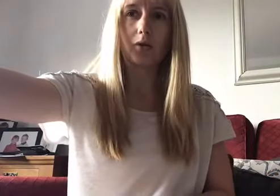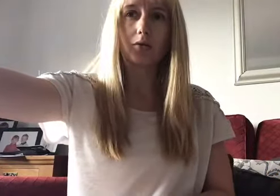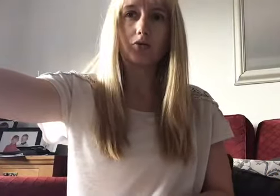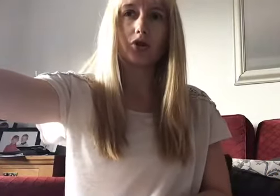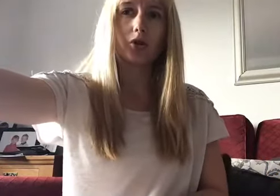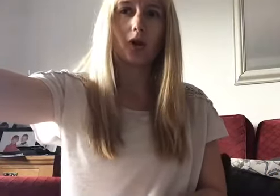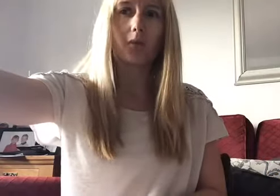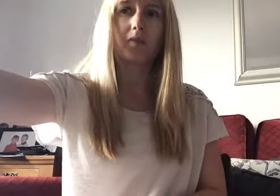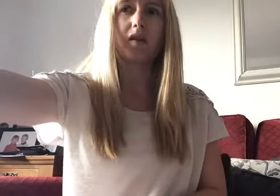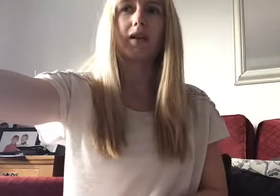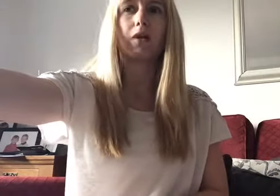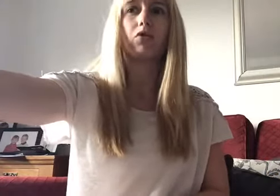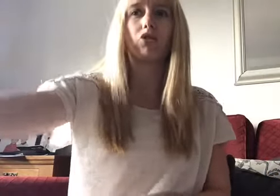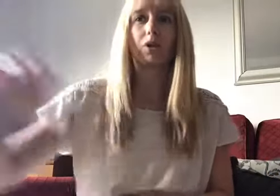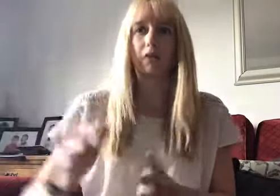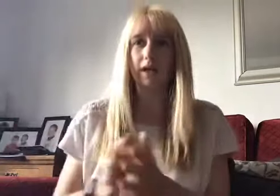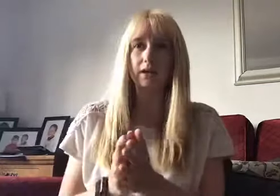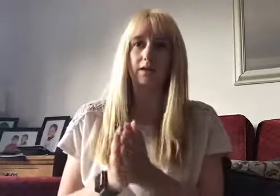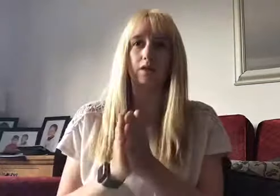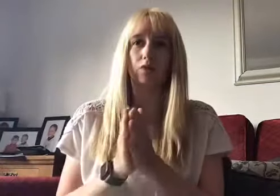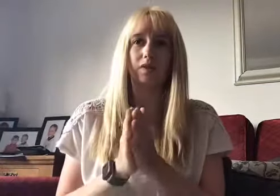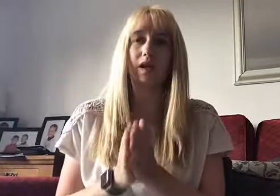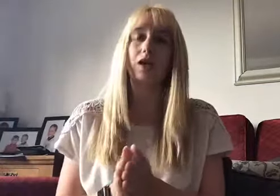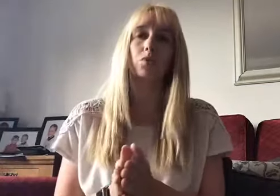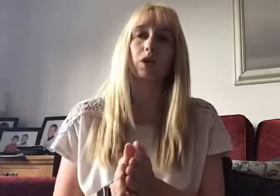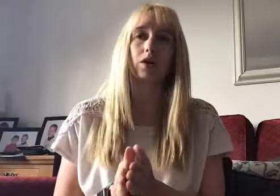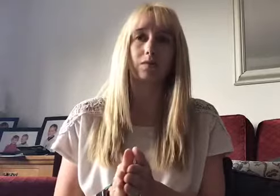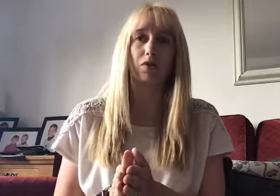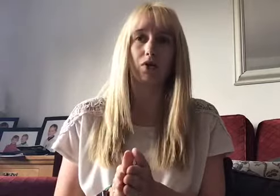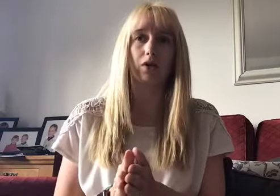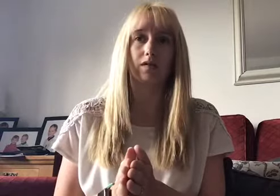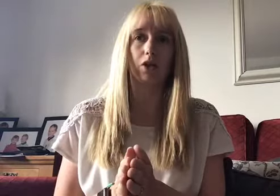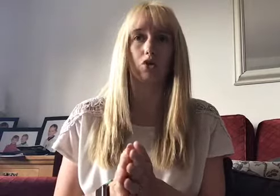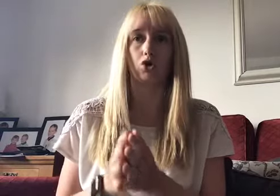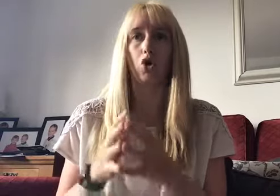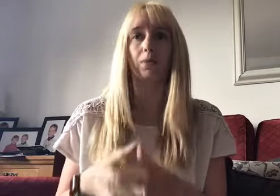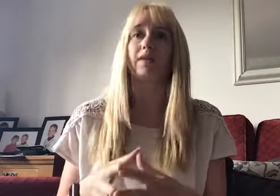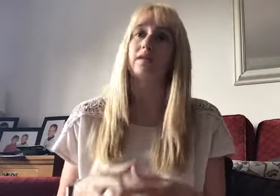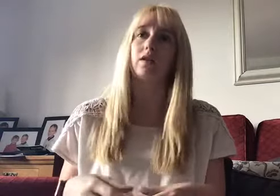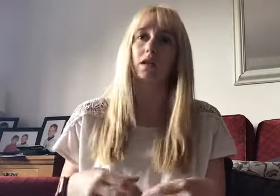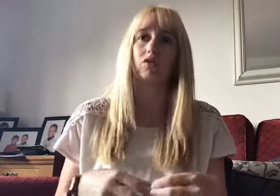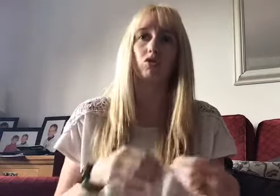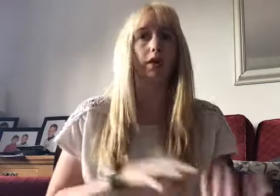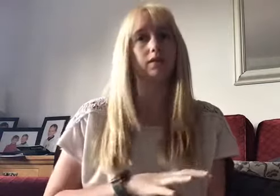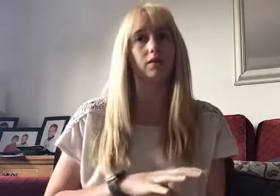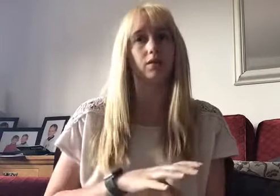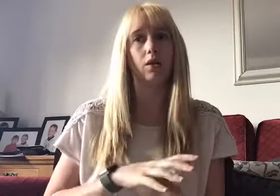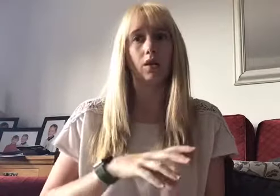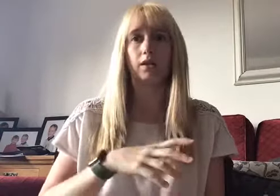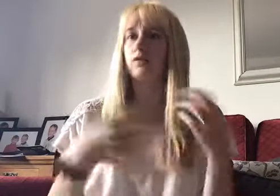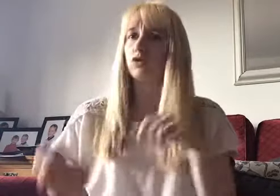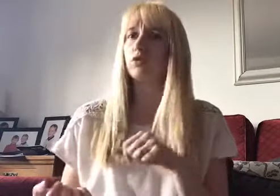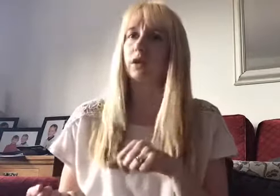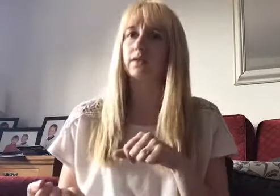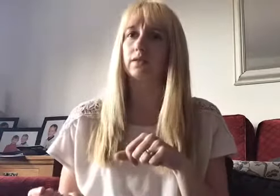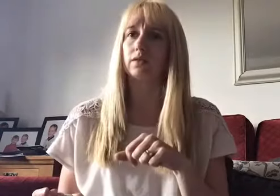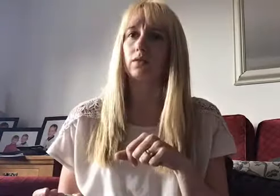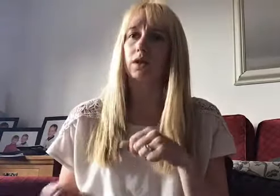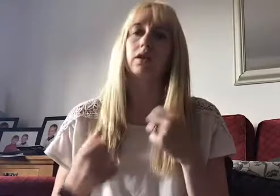welcome to Sign Language Club again. So today we're going to be focusing on hobbies, so things you like to do, things you don't like to do, things you